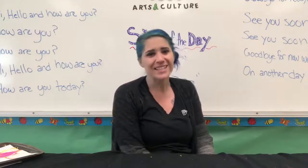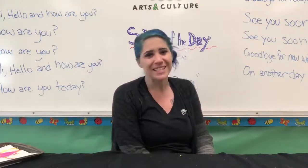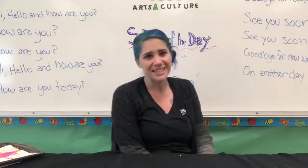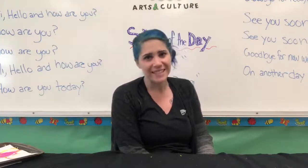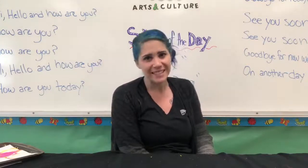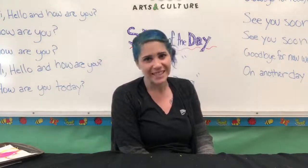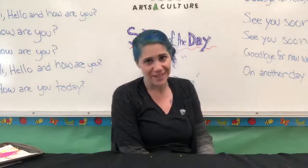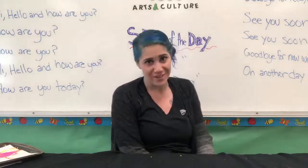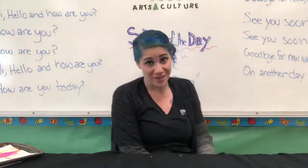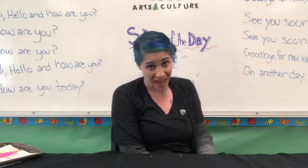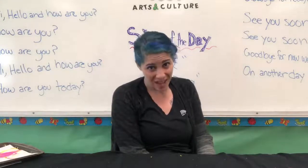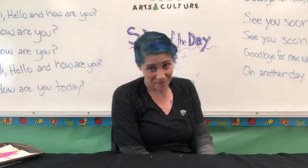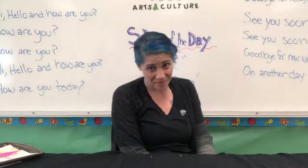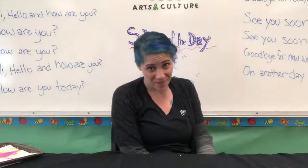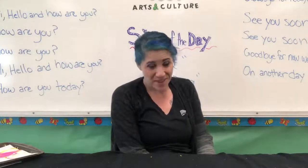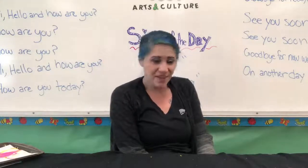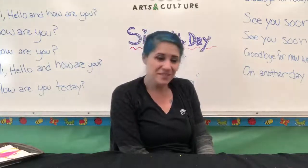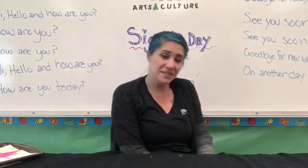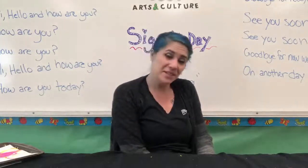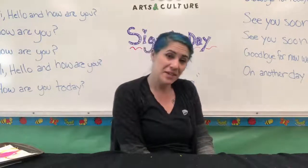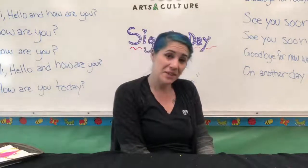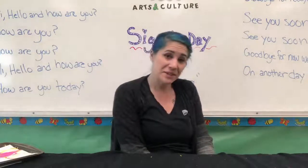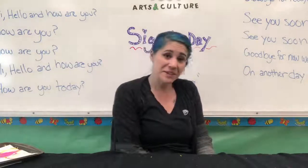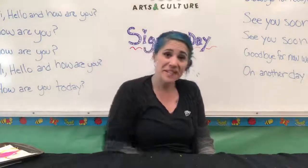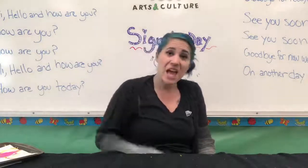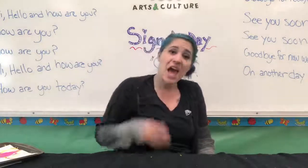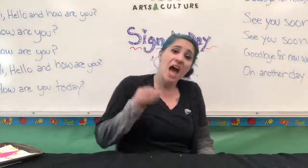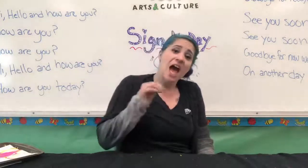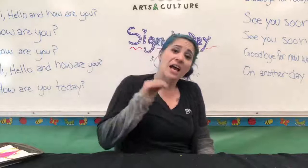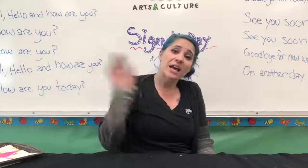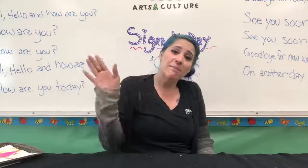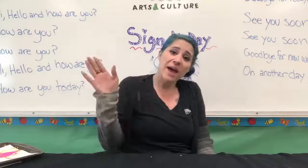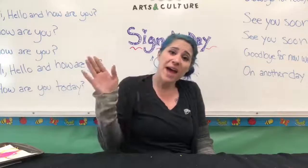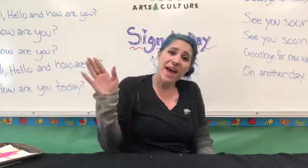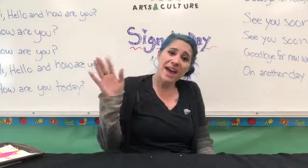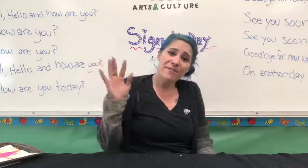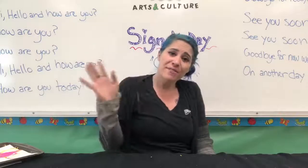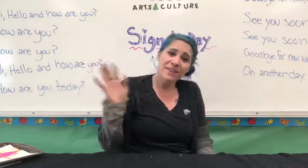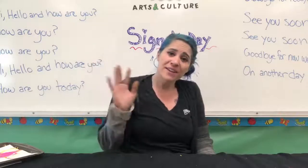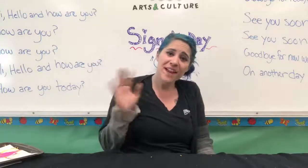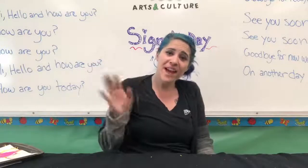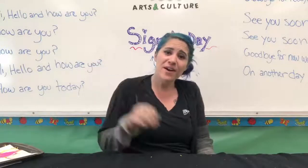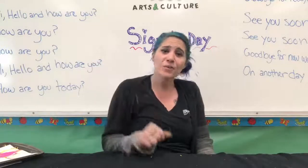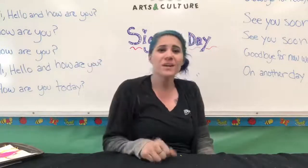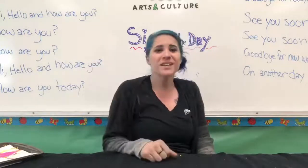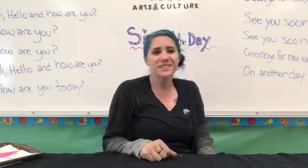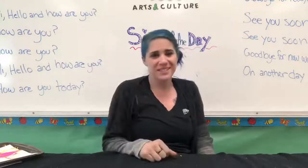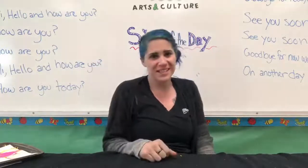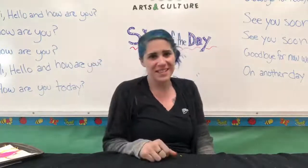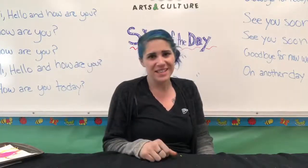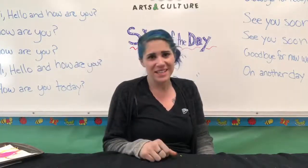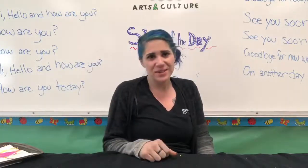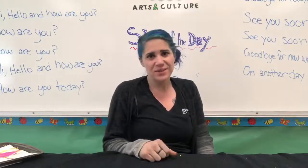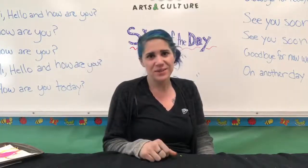it and sing it together, okay? So it goes, goodbye for now, we'll see you